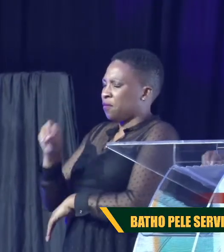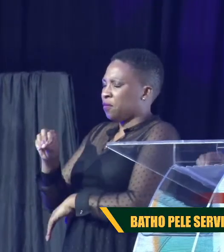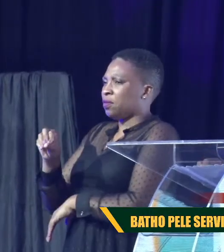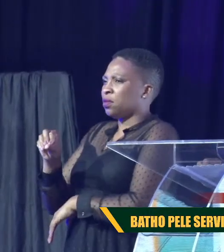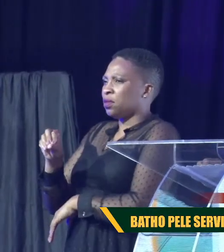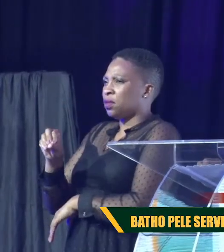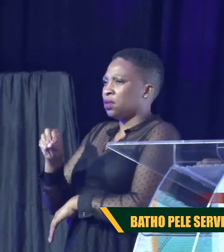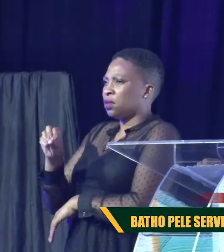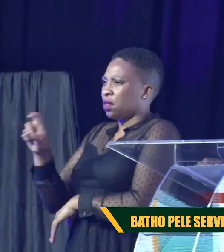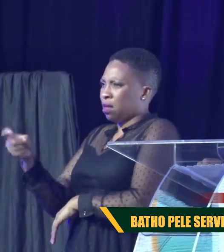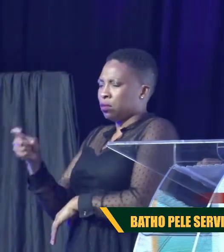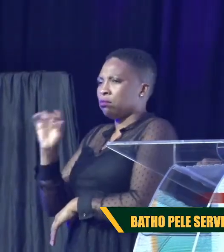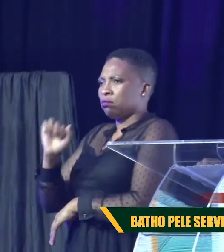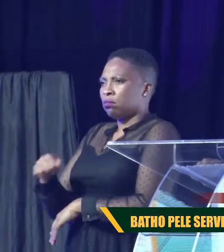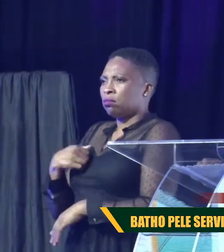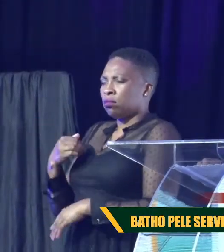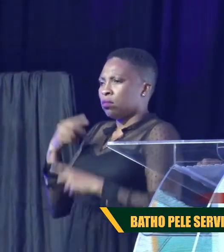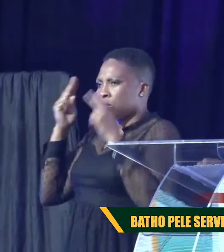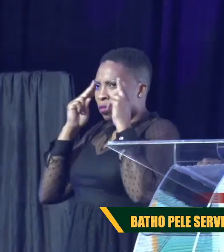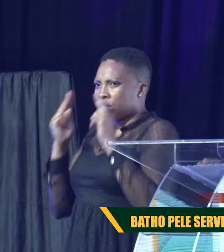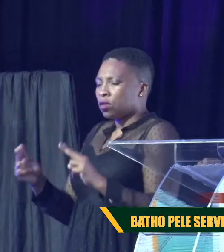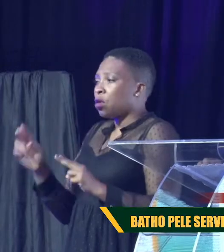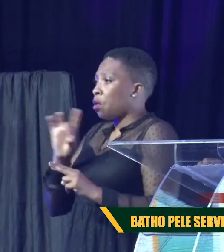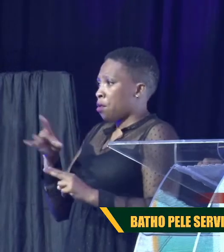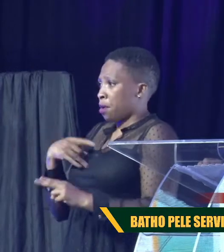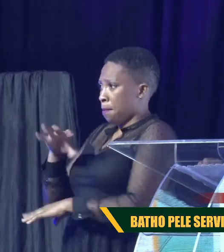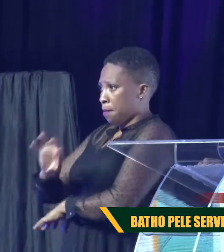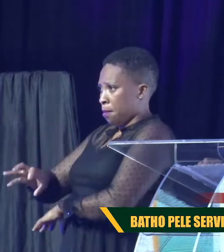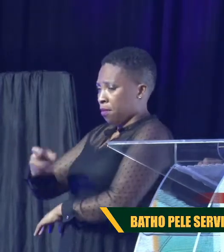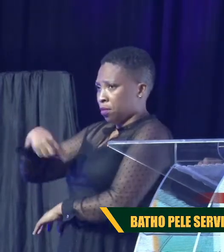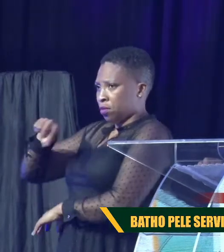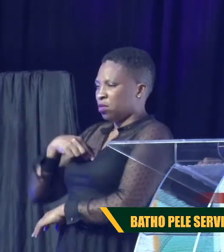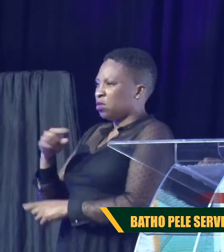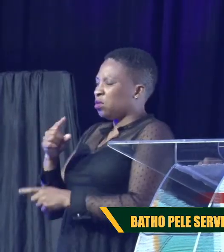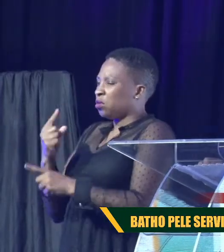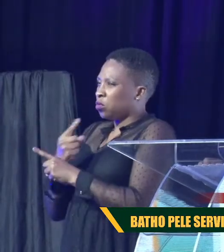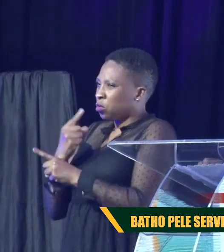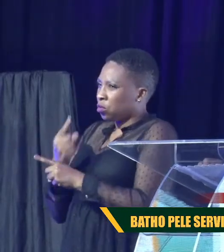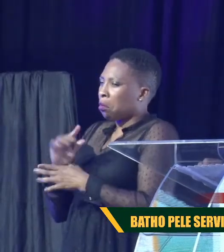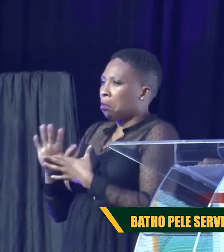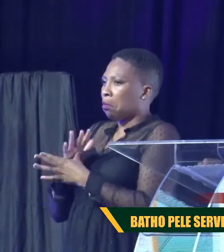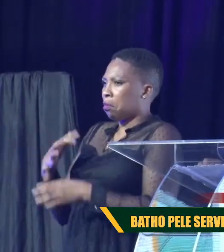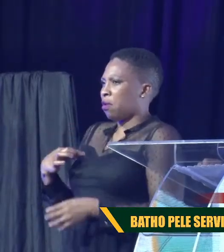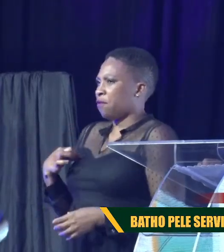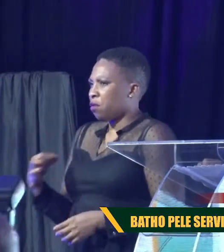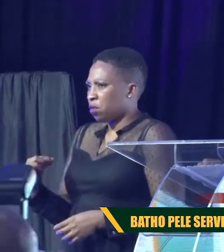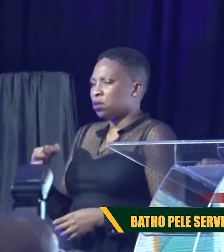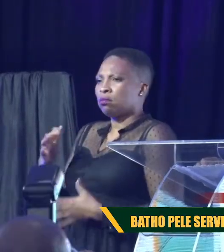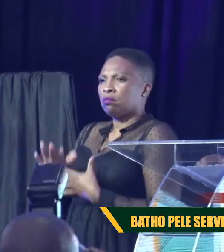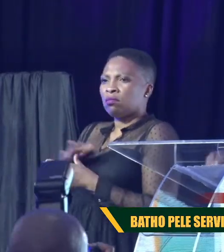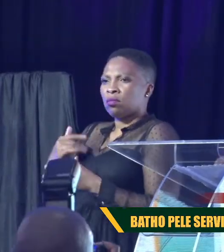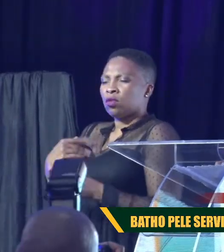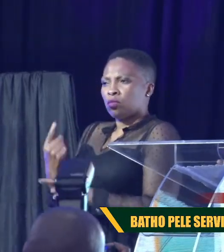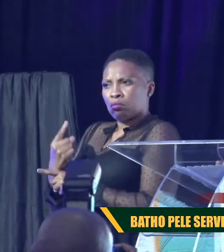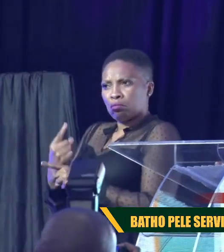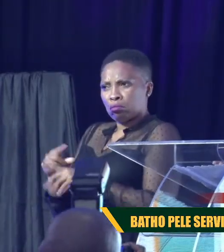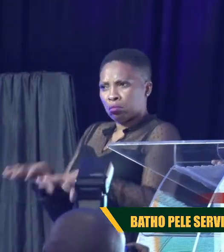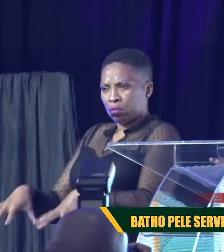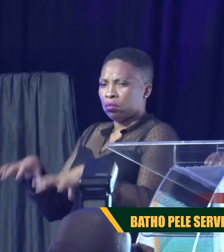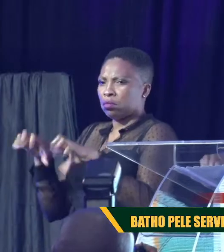lives. From our province, there are public servants who volunteered to assist in the rescue effort